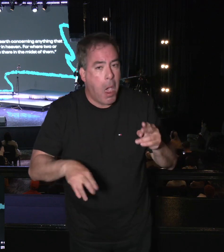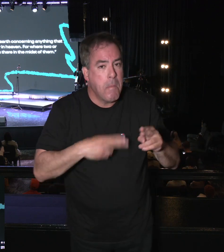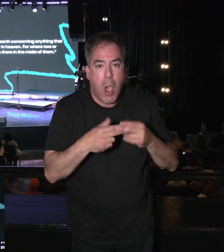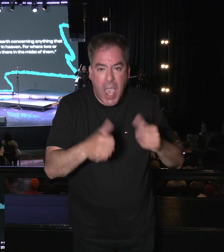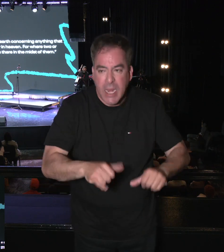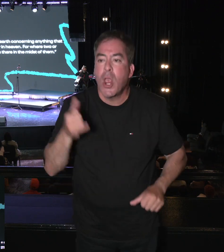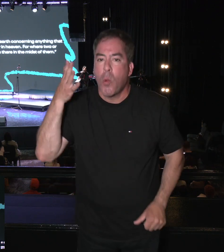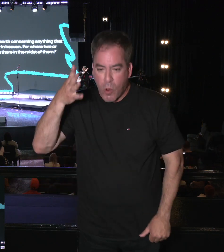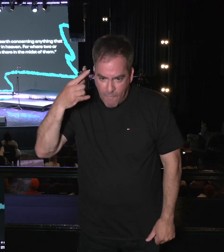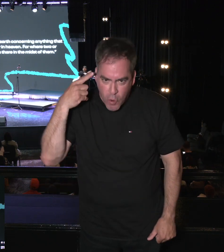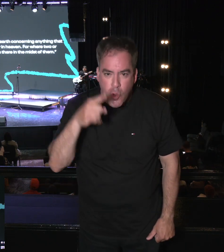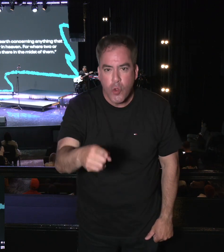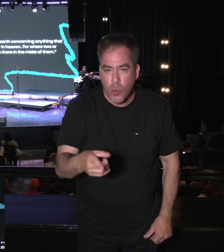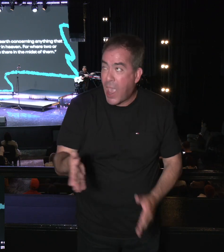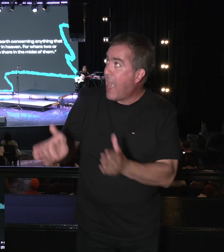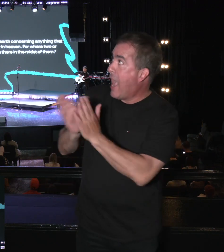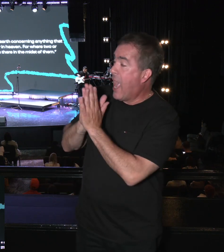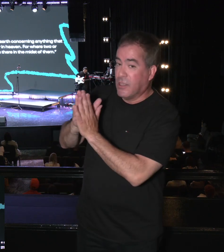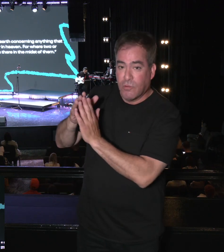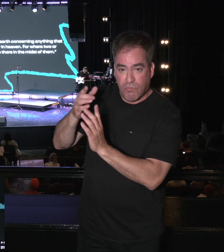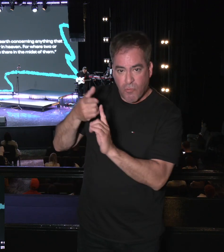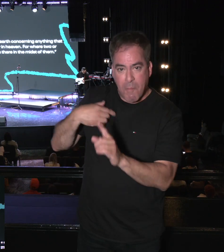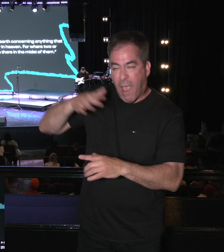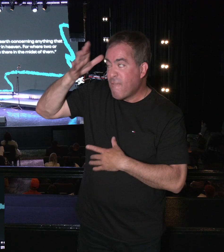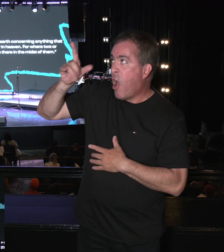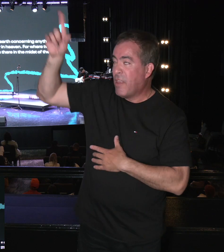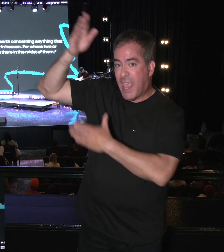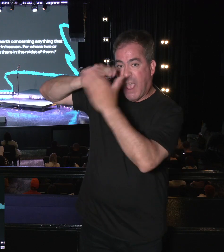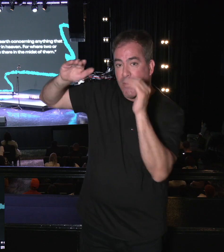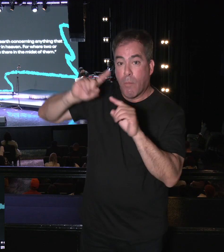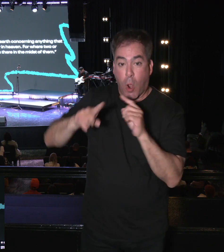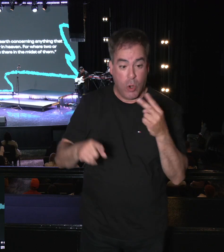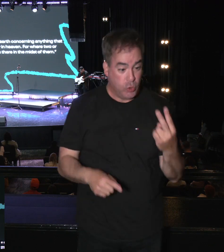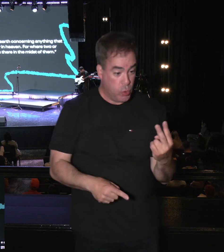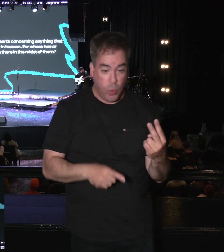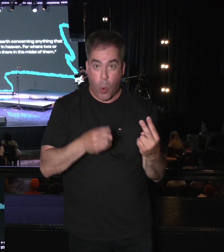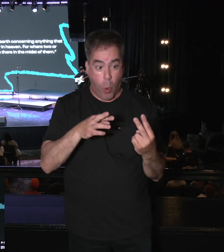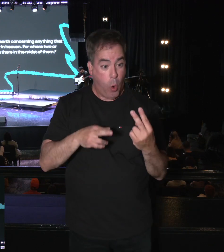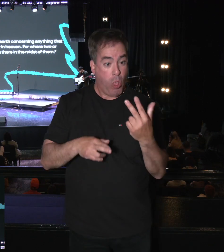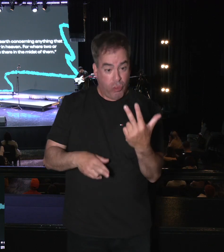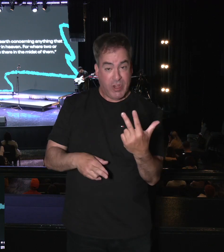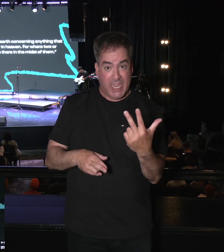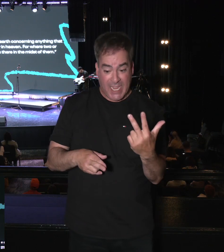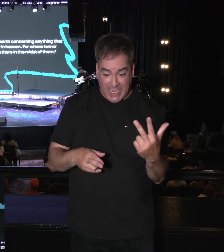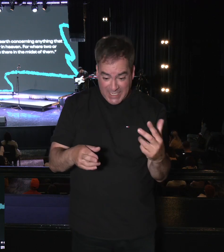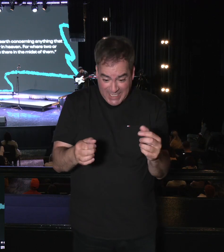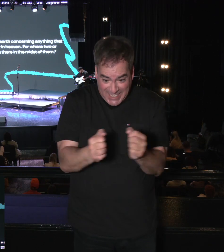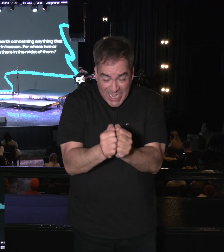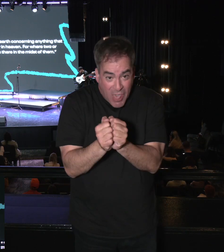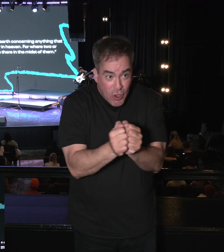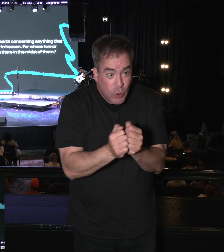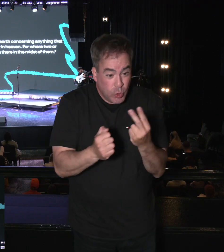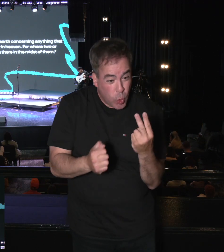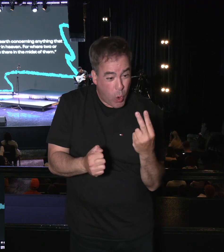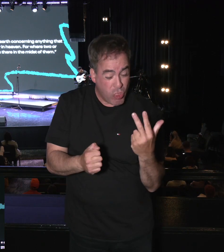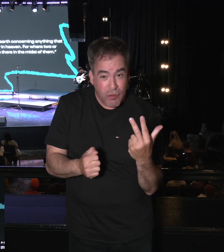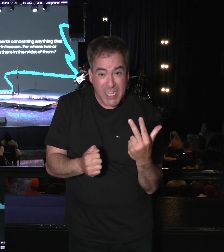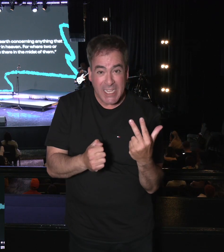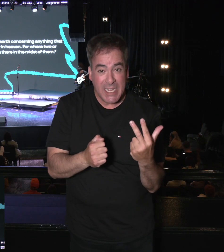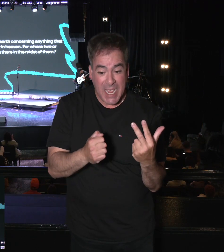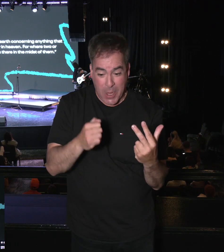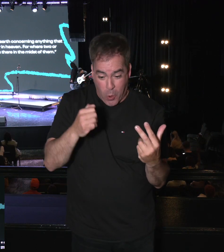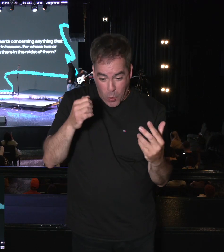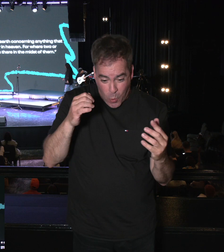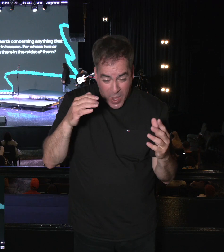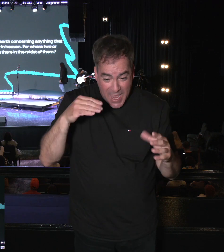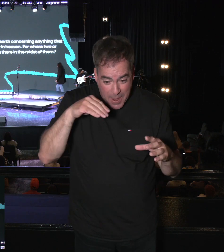will be done for them by my Father in heaven. For where two or three are gathered together in my